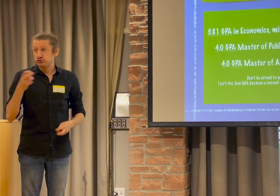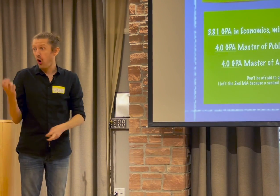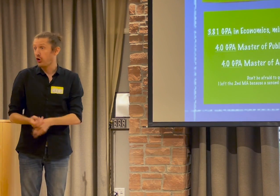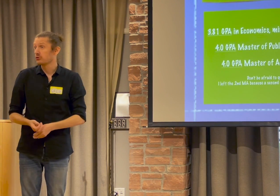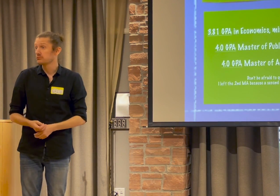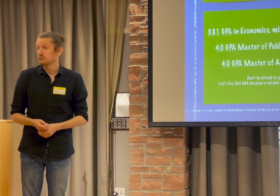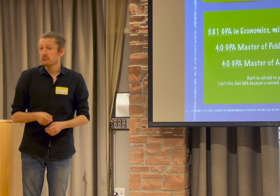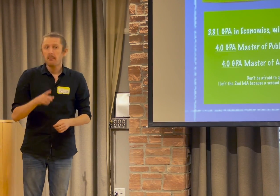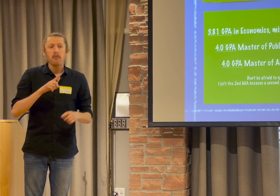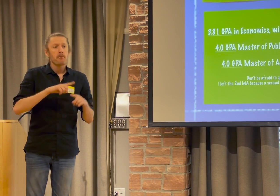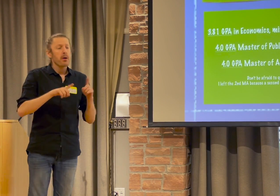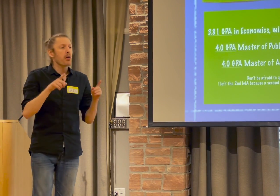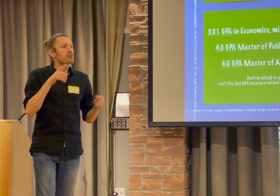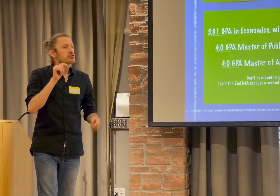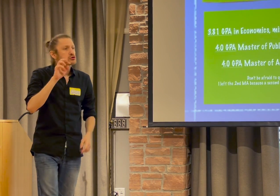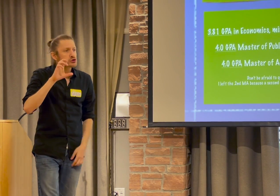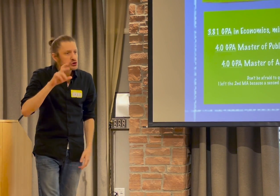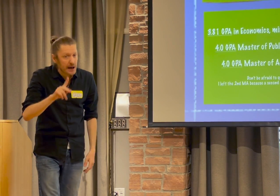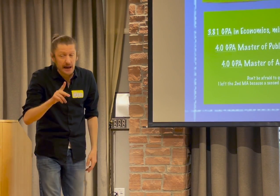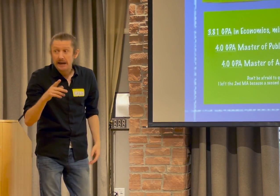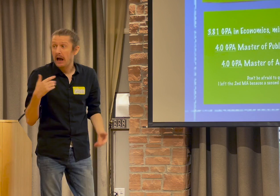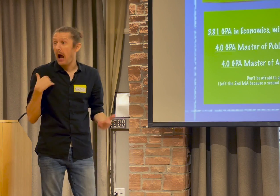This is a big change, and it's hard.